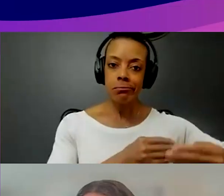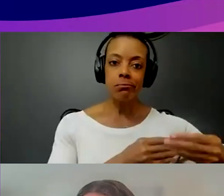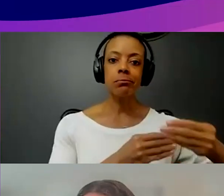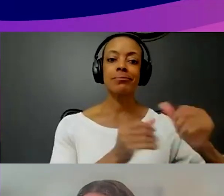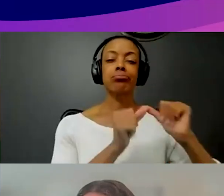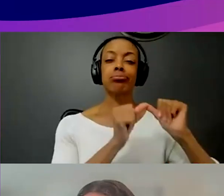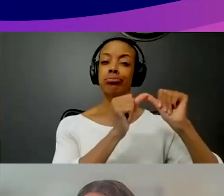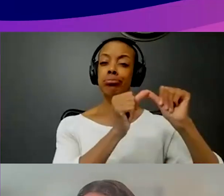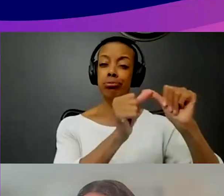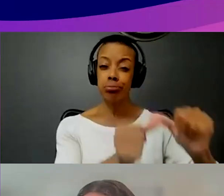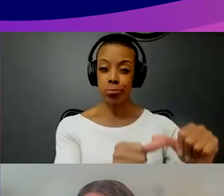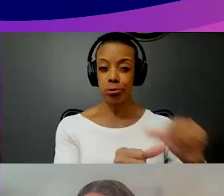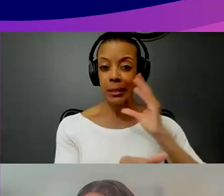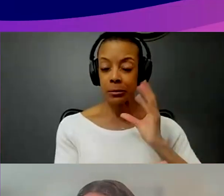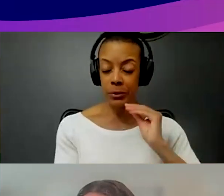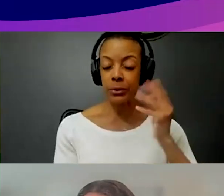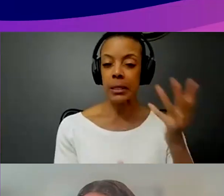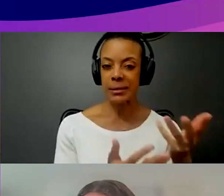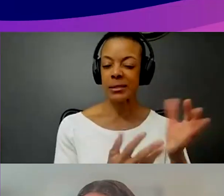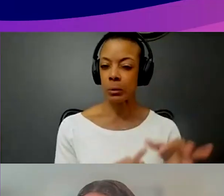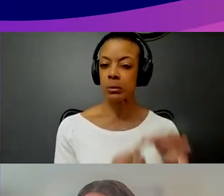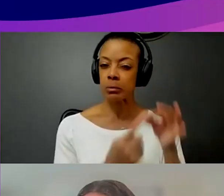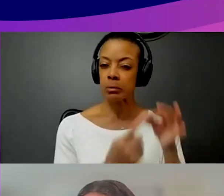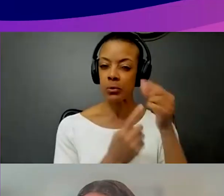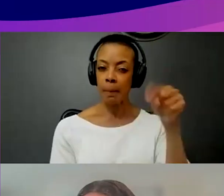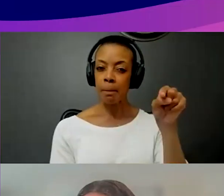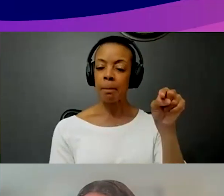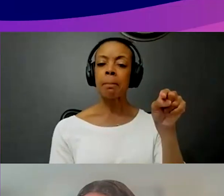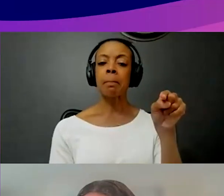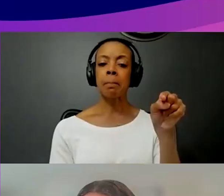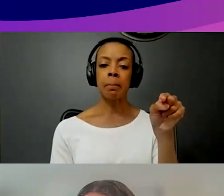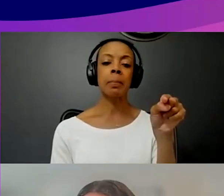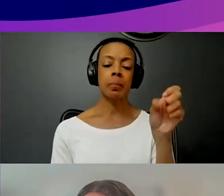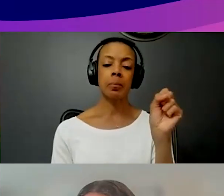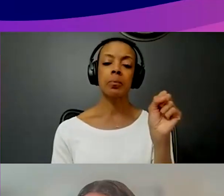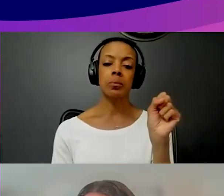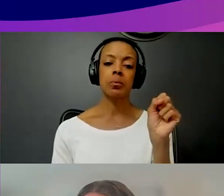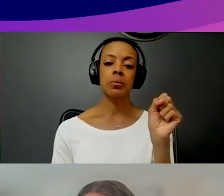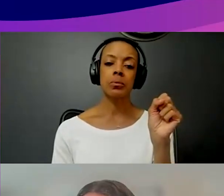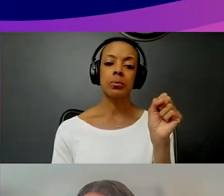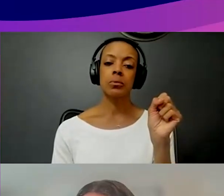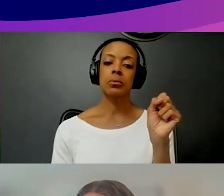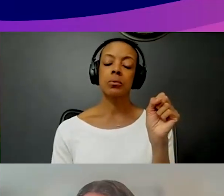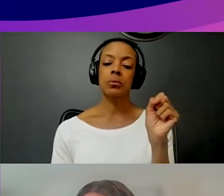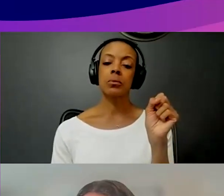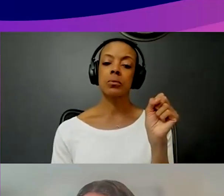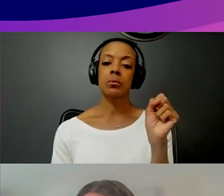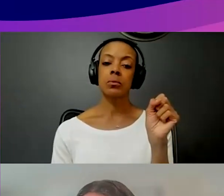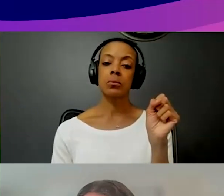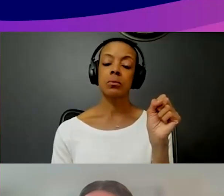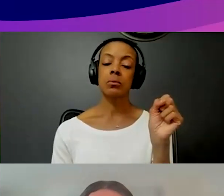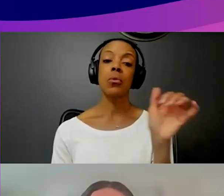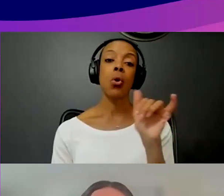abusive experiences. And just kind of generally as like a overall kind of